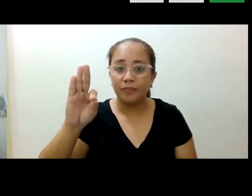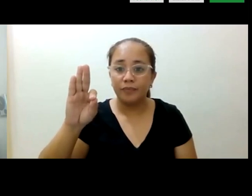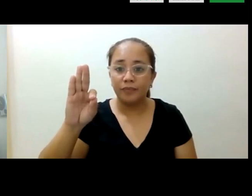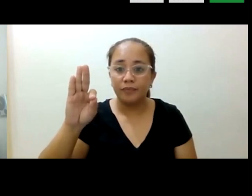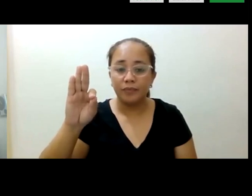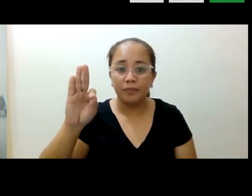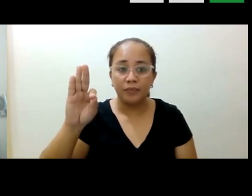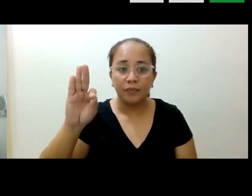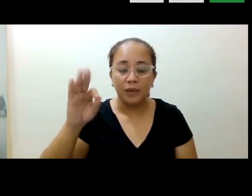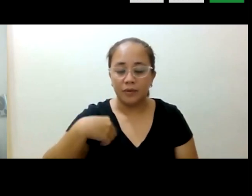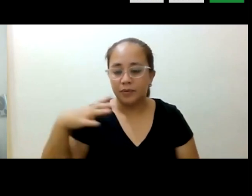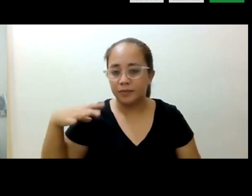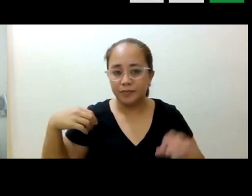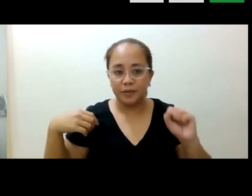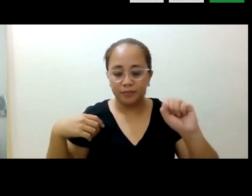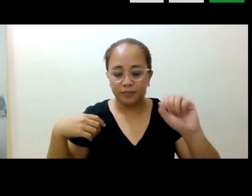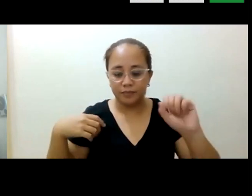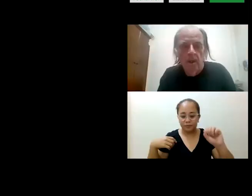I'm going to put it up.